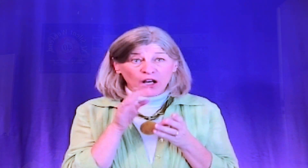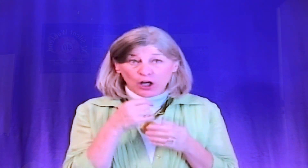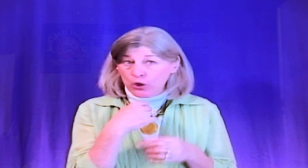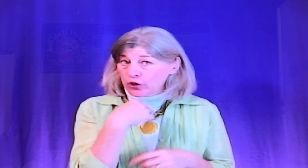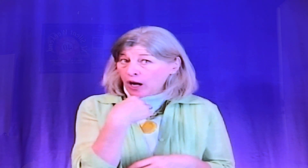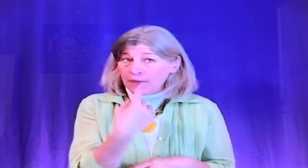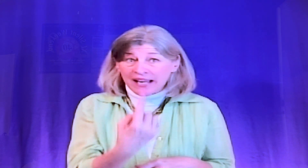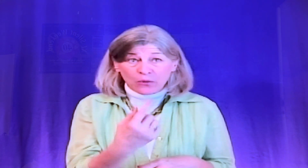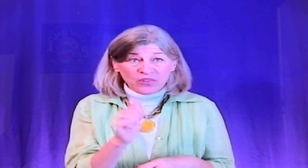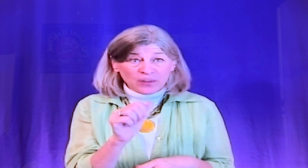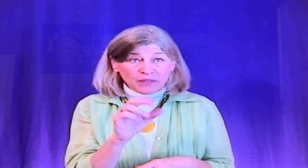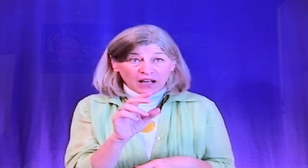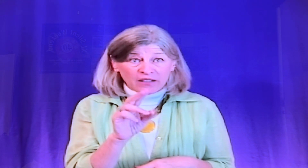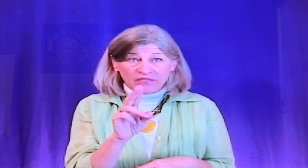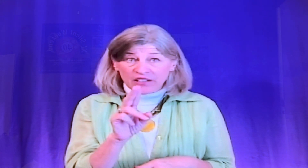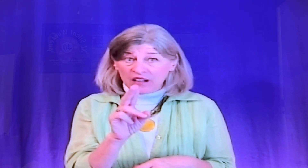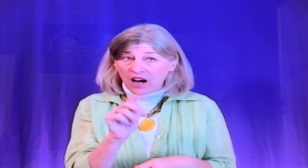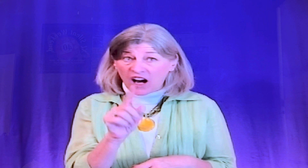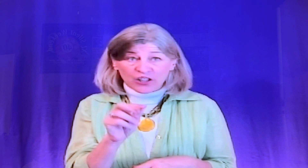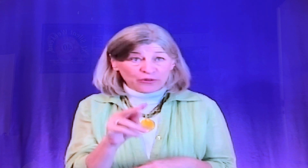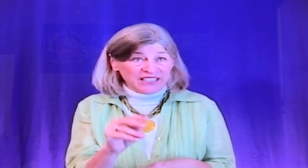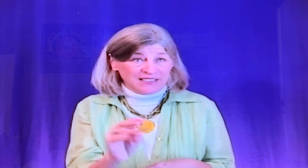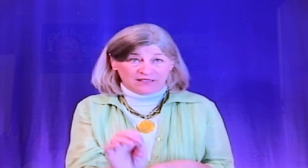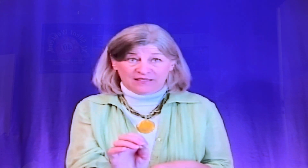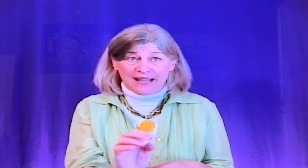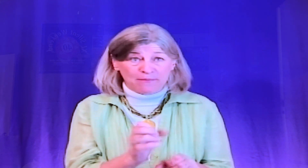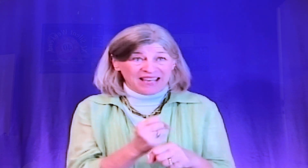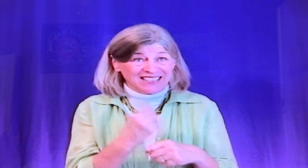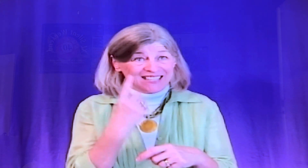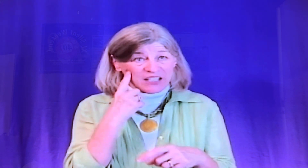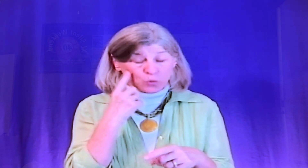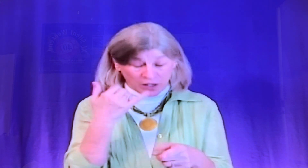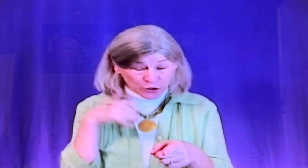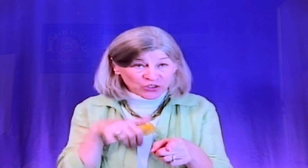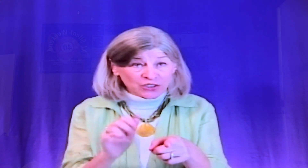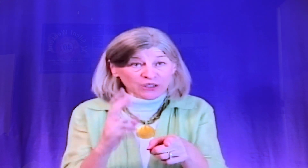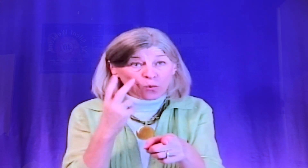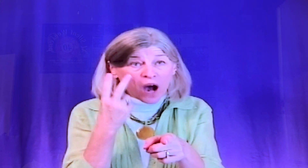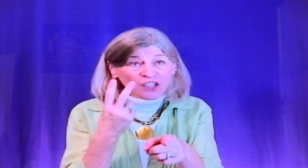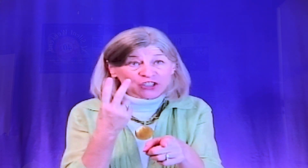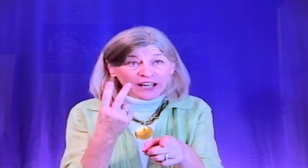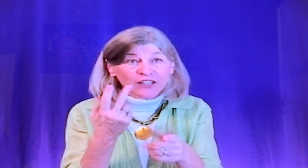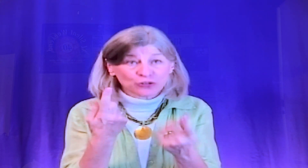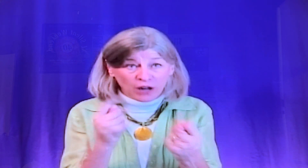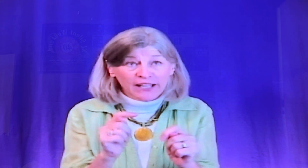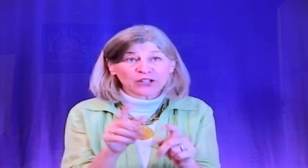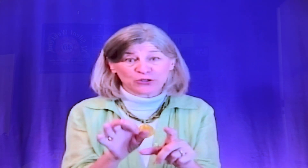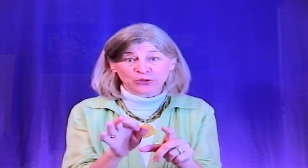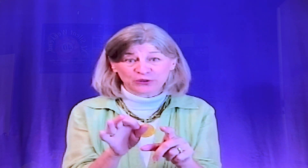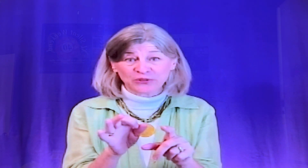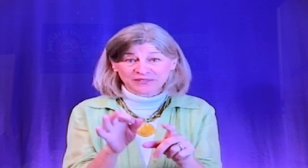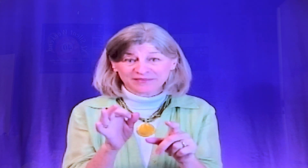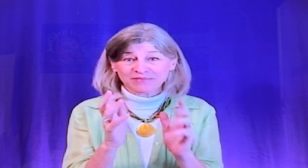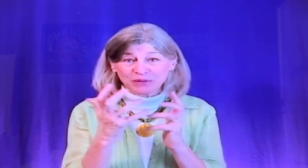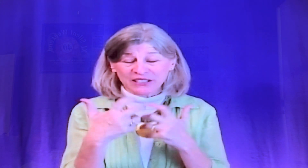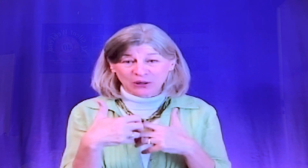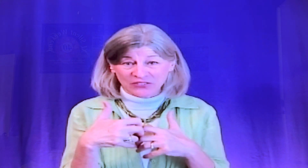you're coming out with some kind of an utterance that makes sense while you're still watching, trying to put it all